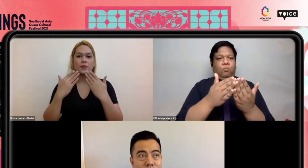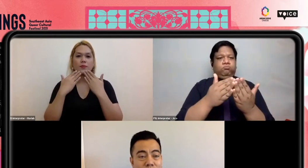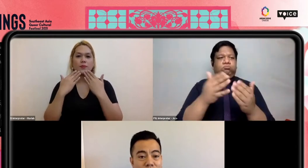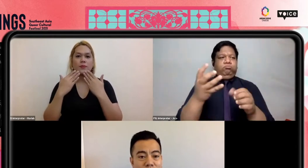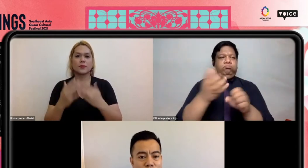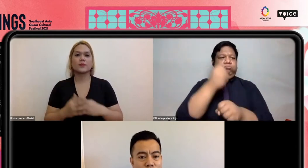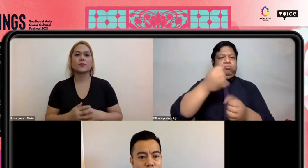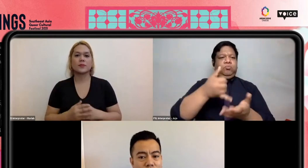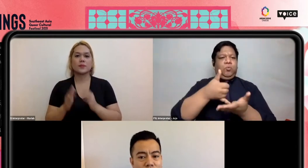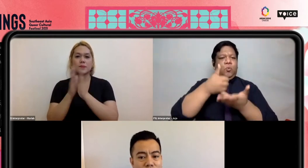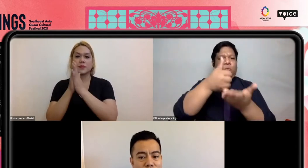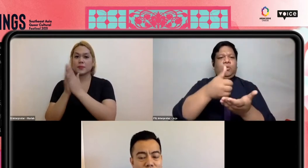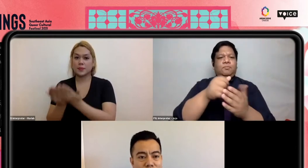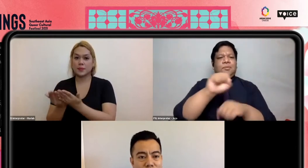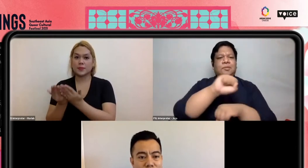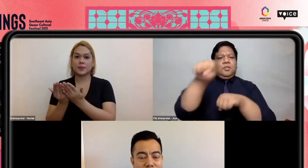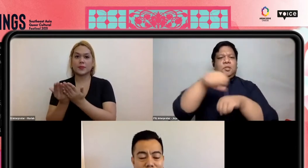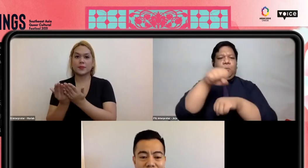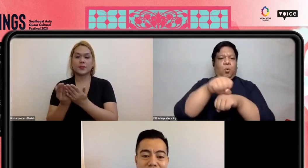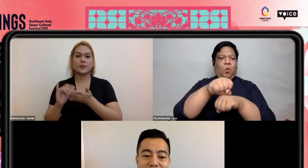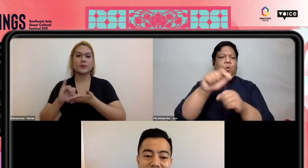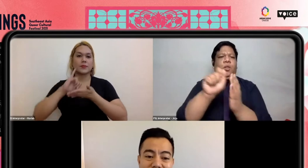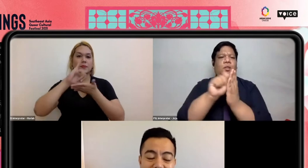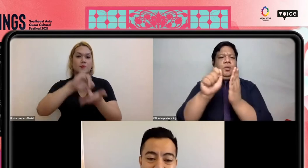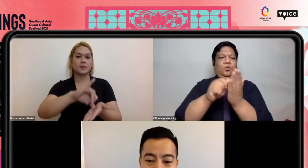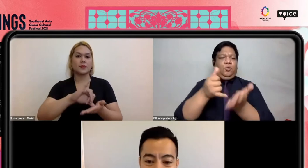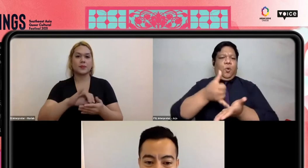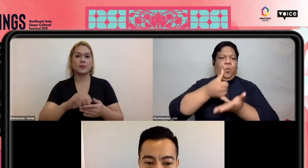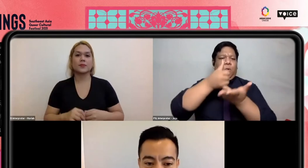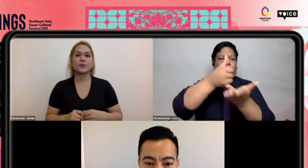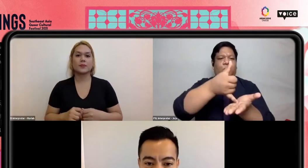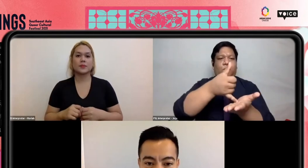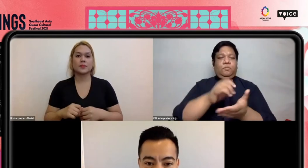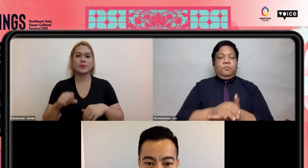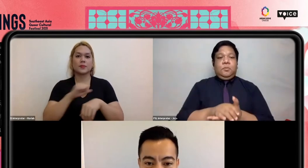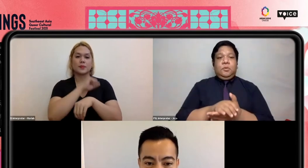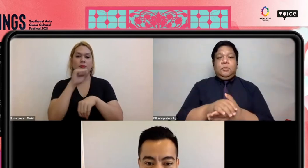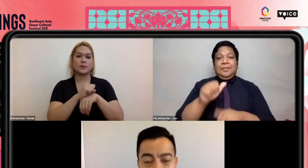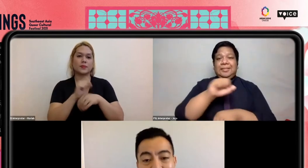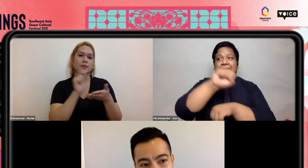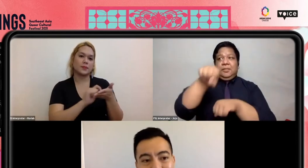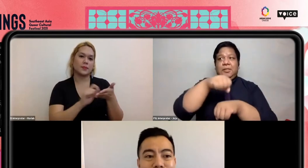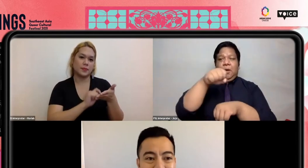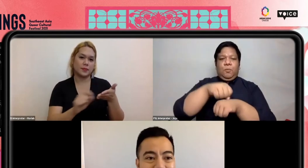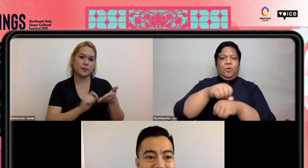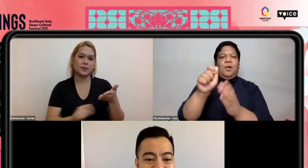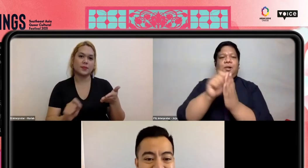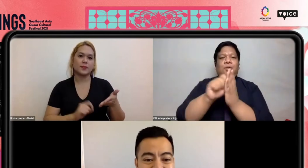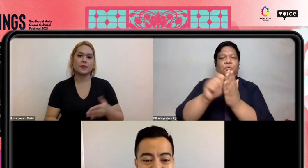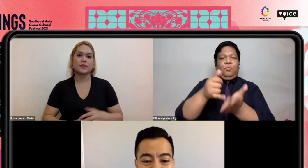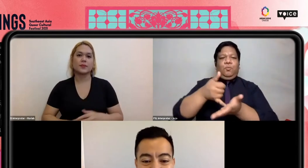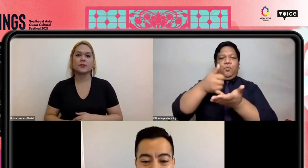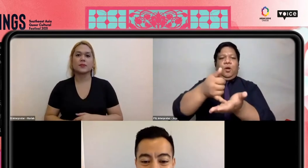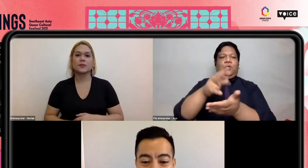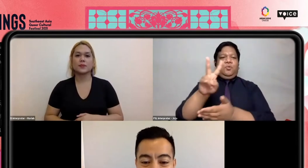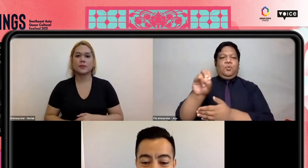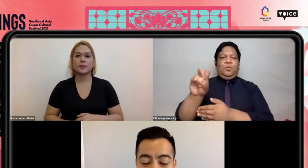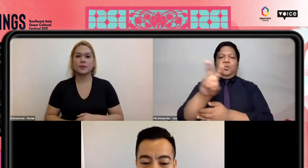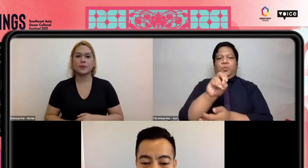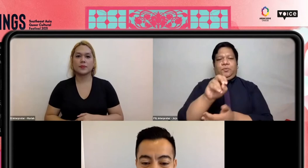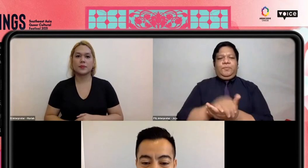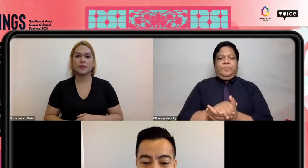Singapore Literature Award, if I'm not mistaken. The Singapore Literature Prize 2020. Yeah. Okay. Thank you.